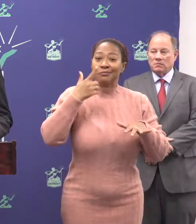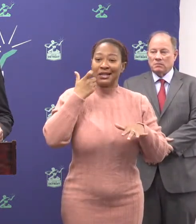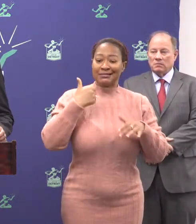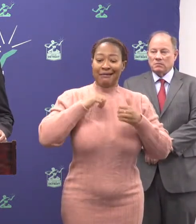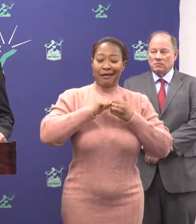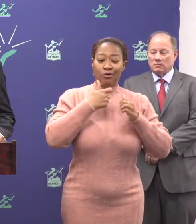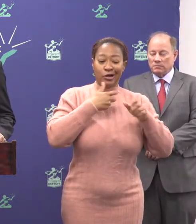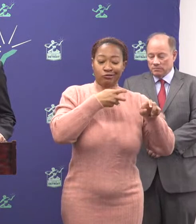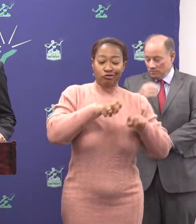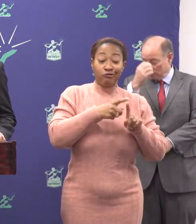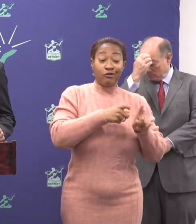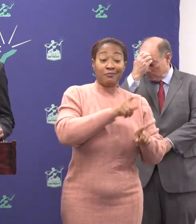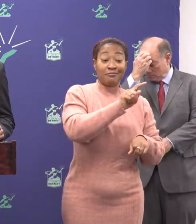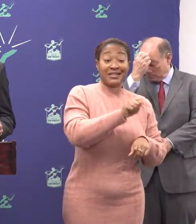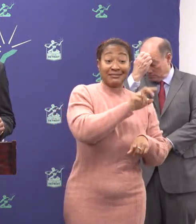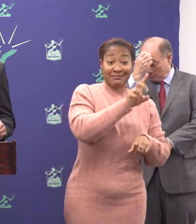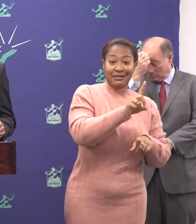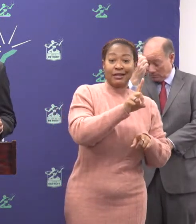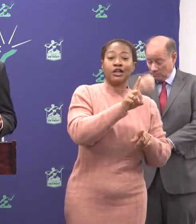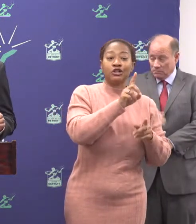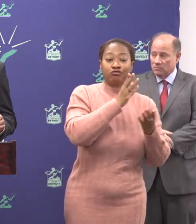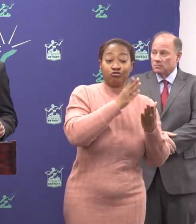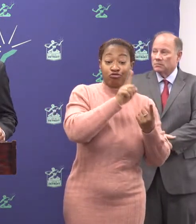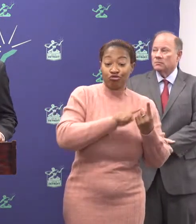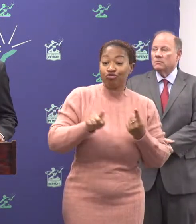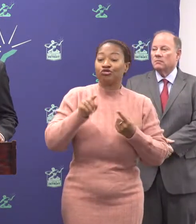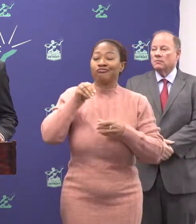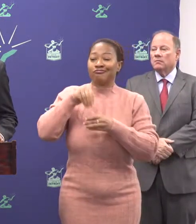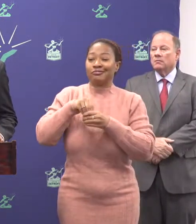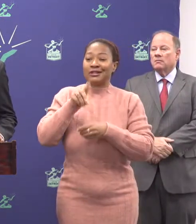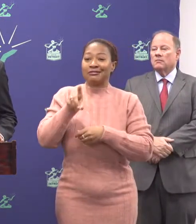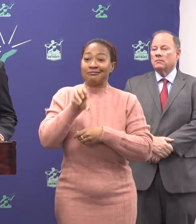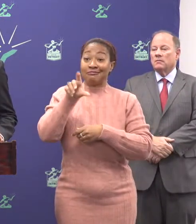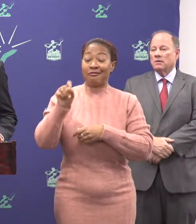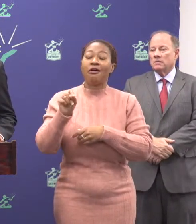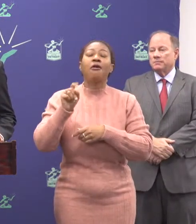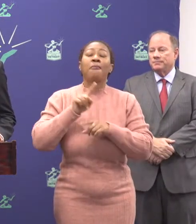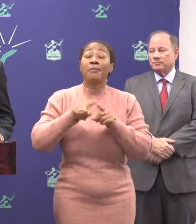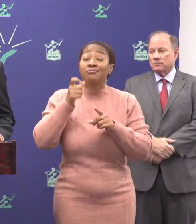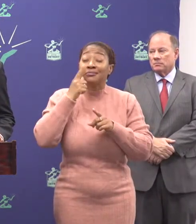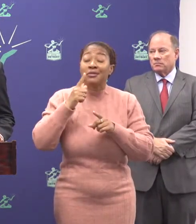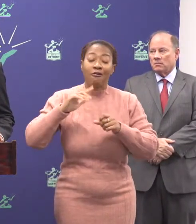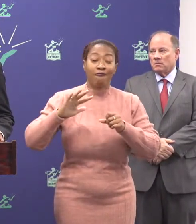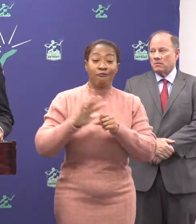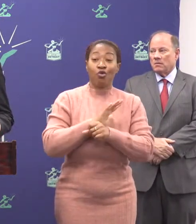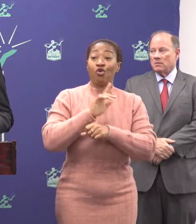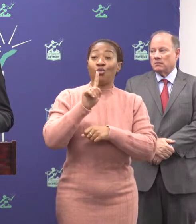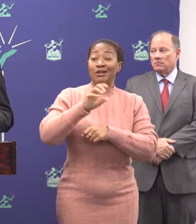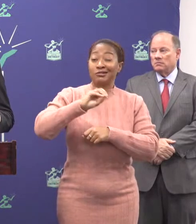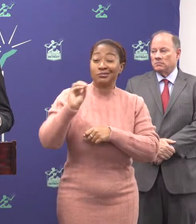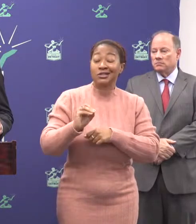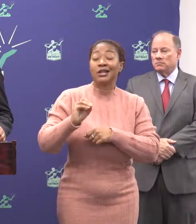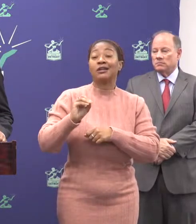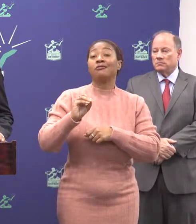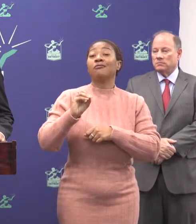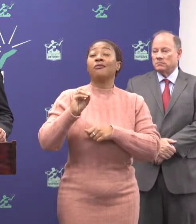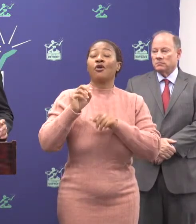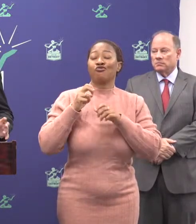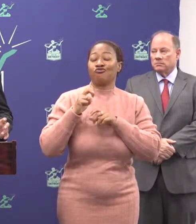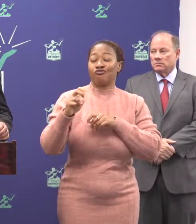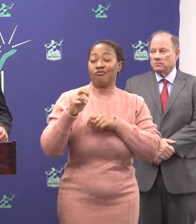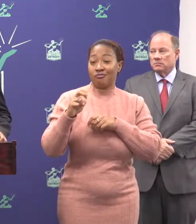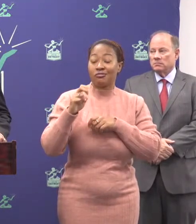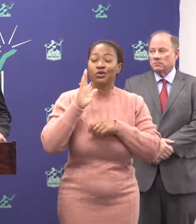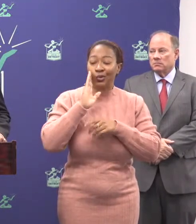we're transitioning, but we will have full service out there, and that's the most important thing. After 6 months,